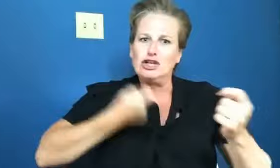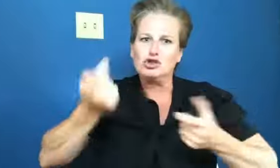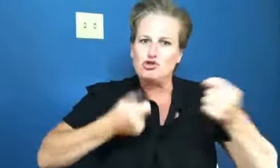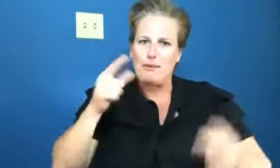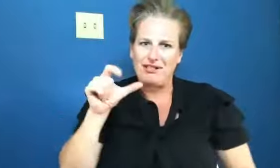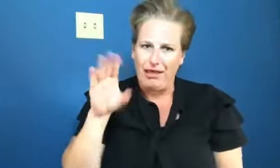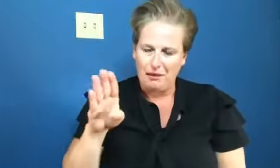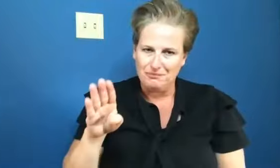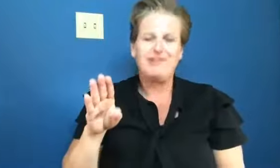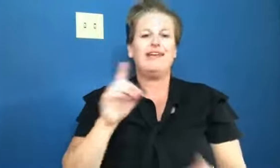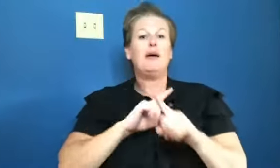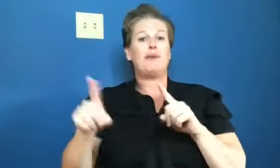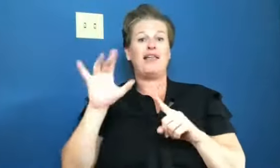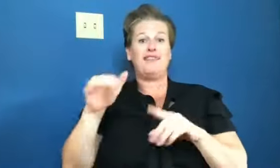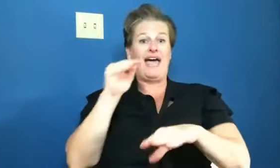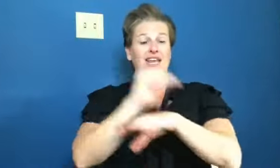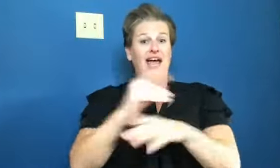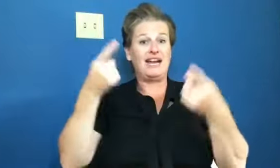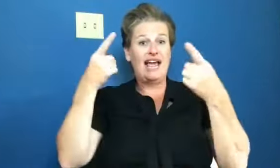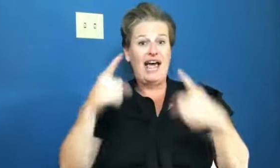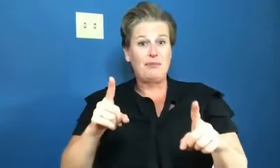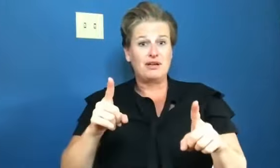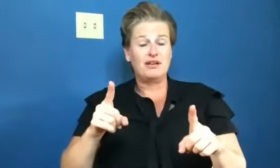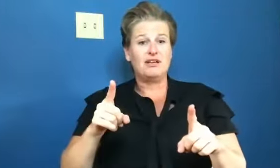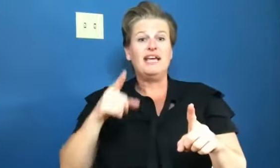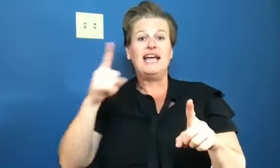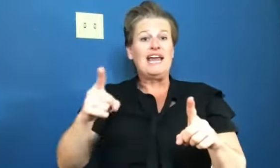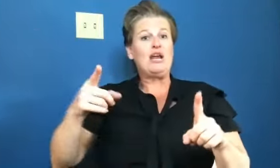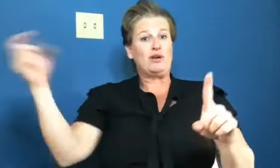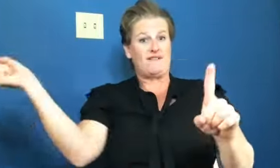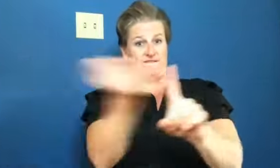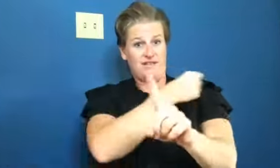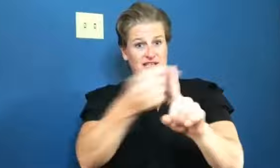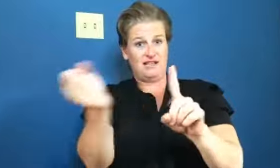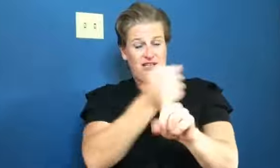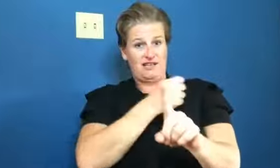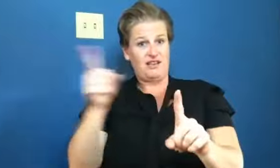night, he got a severe brain injury as a result of being physically assaulted in the bar. And